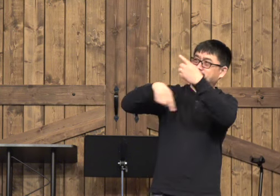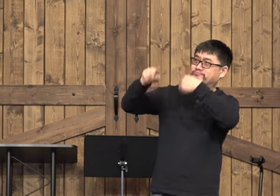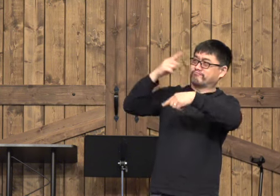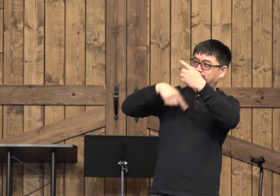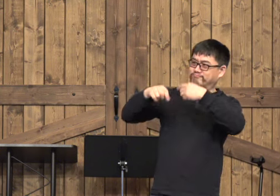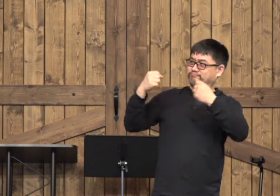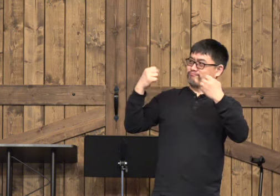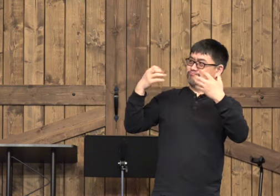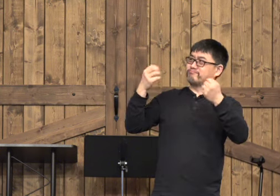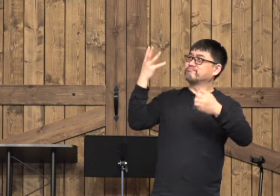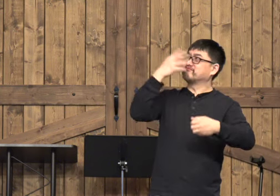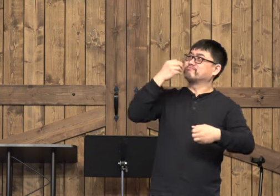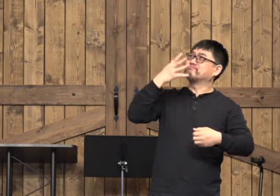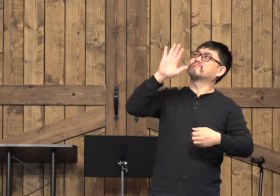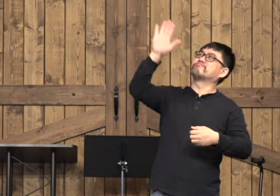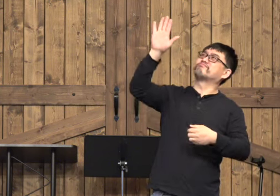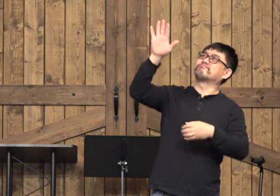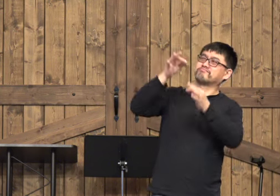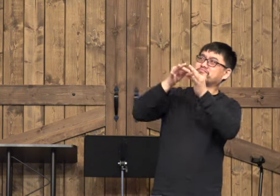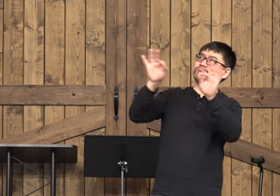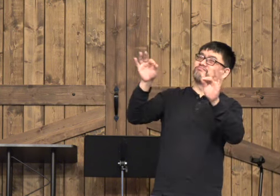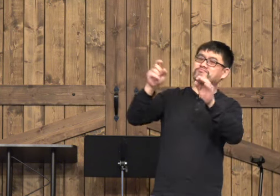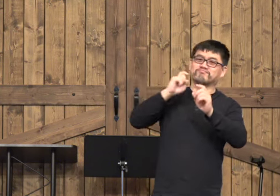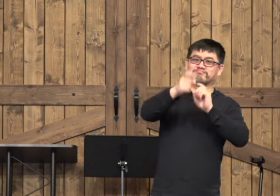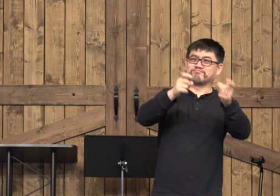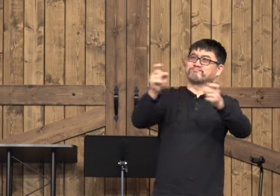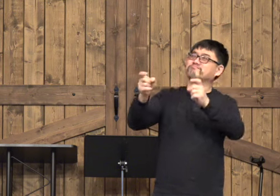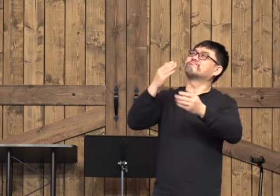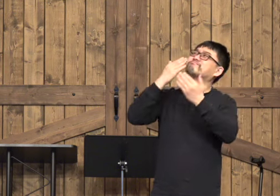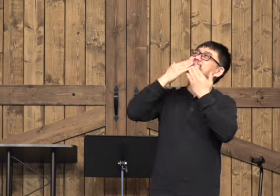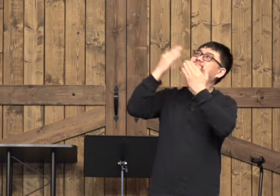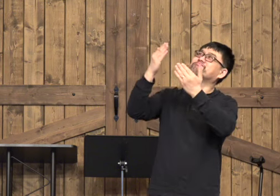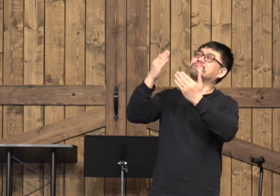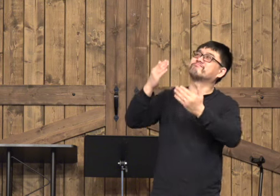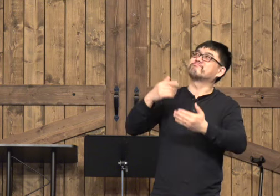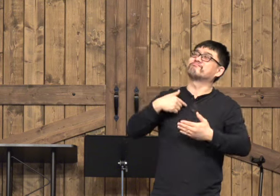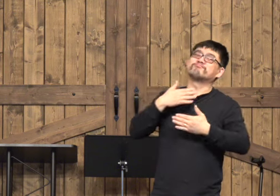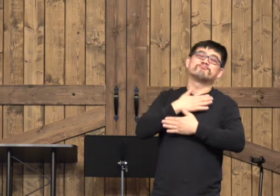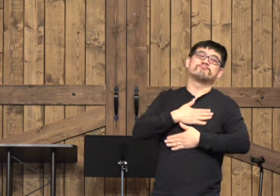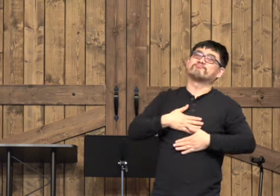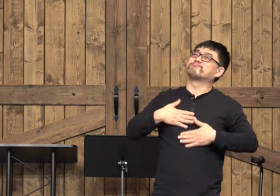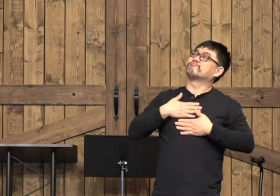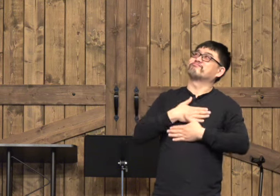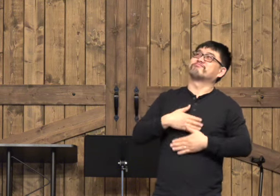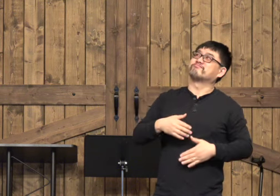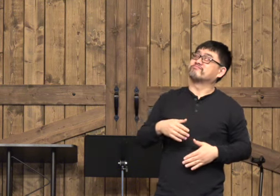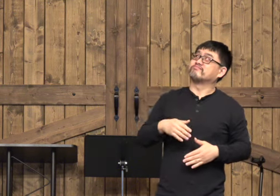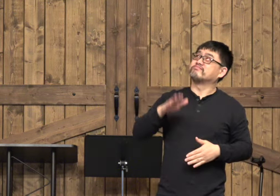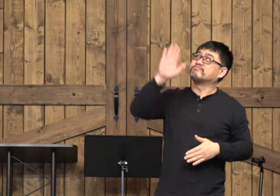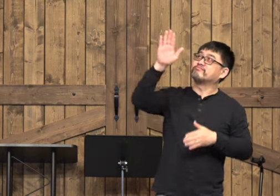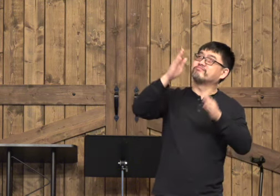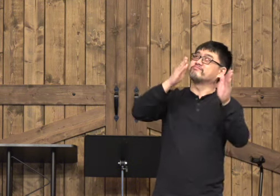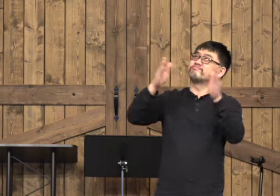out your blessings and abundance. And your beauty just be unspeakable. And thank you for that. And we